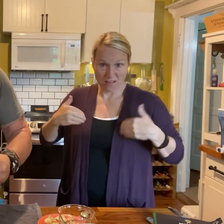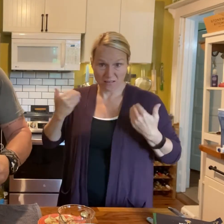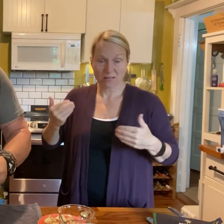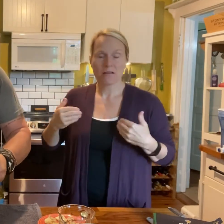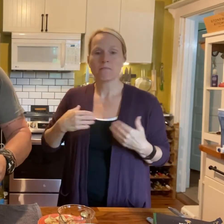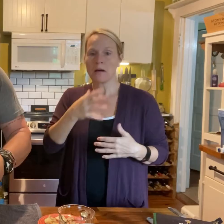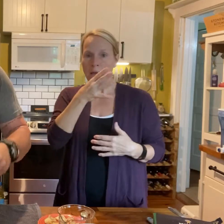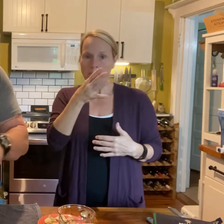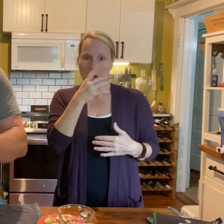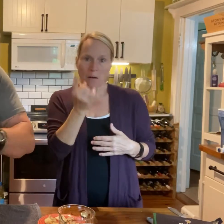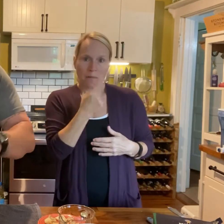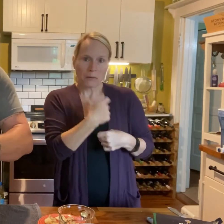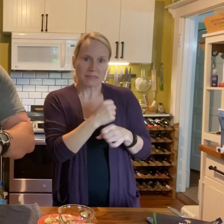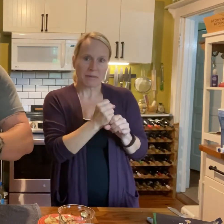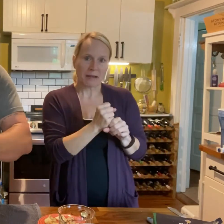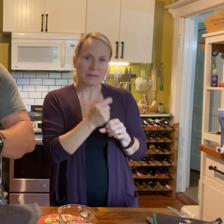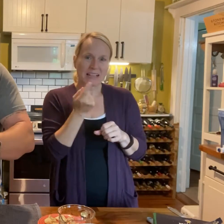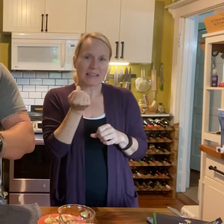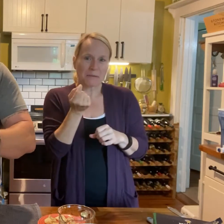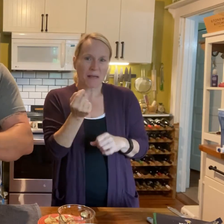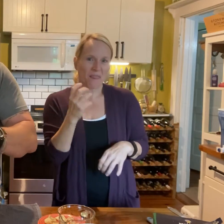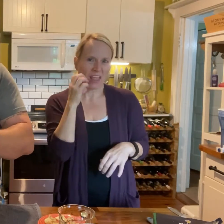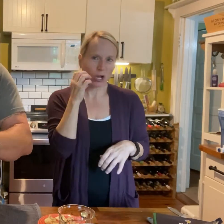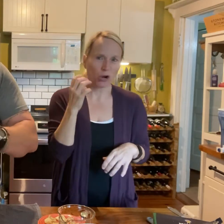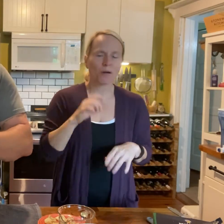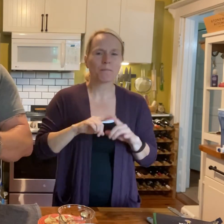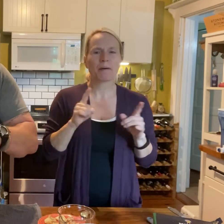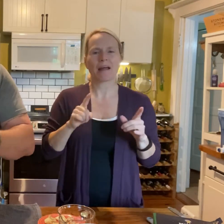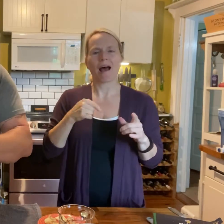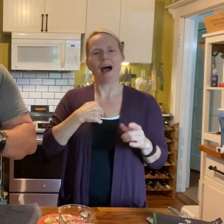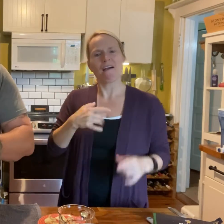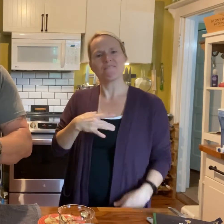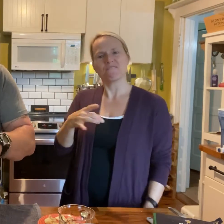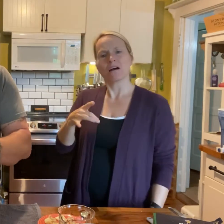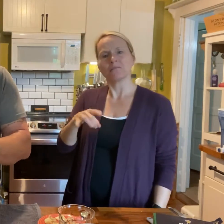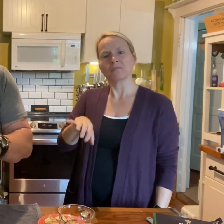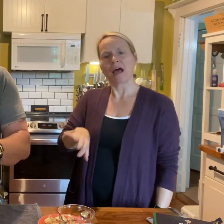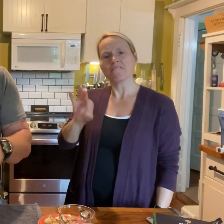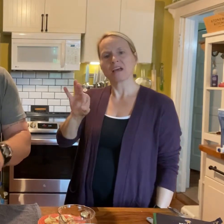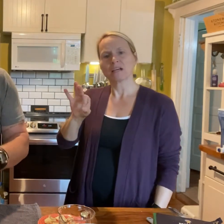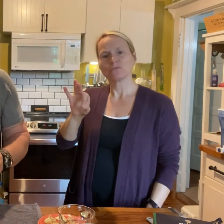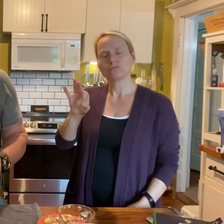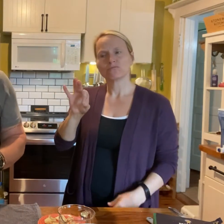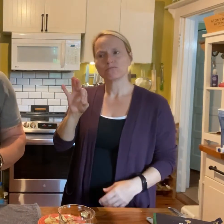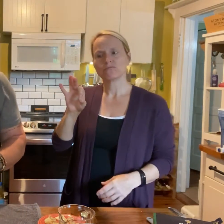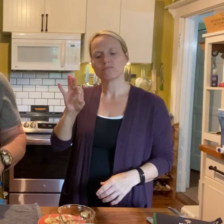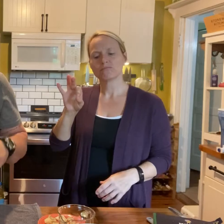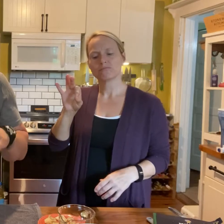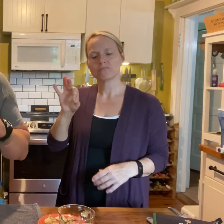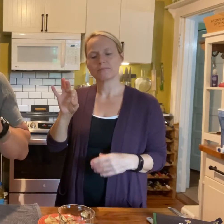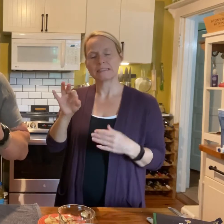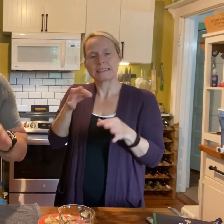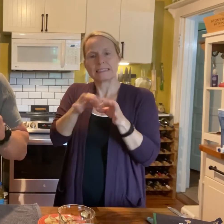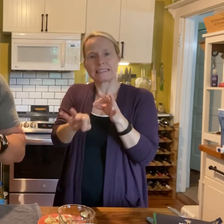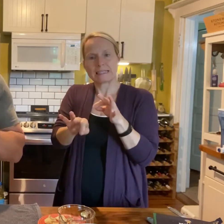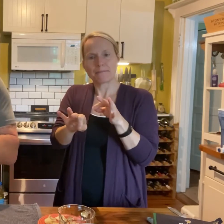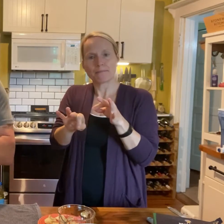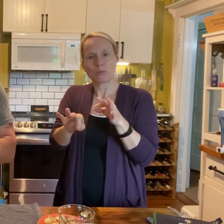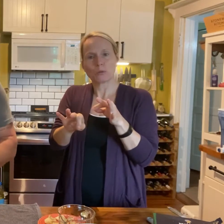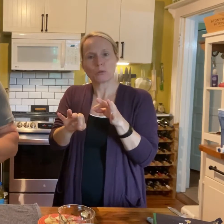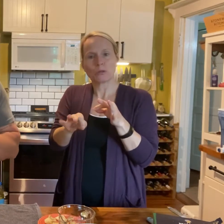thicker in the consistency. But I found over the last few years that the simple